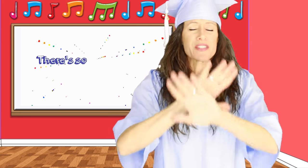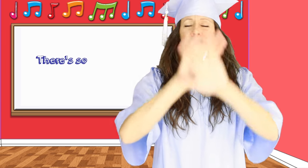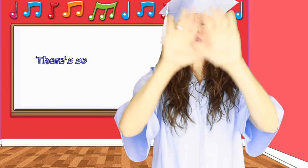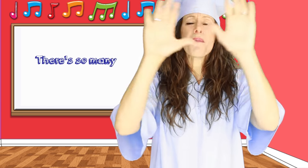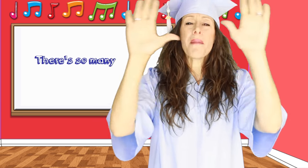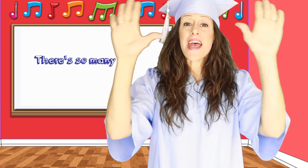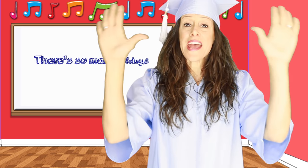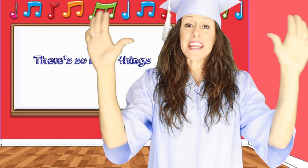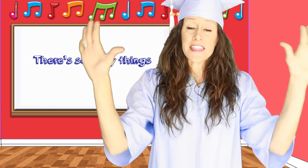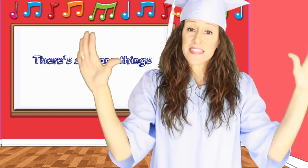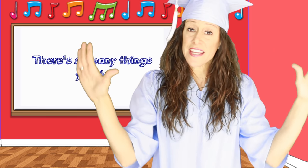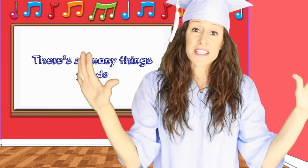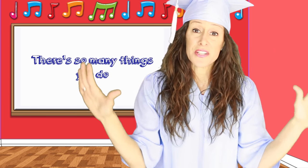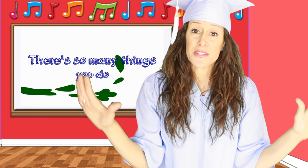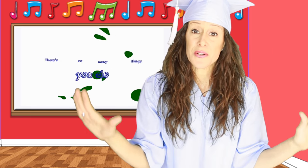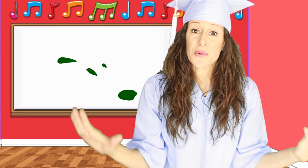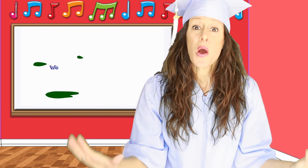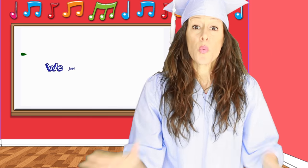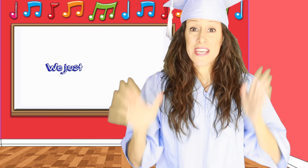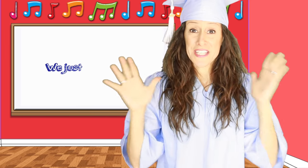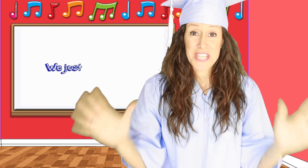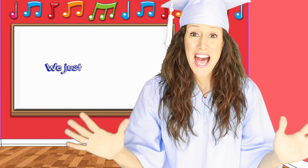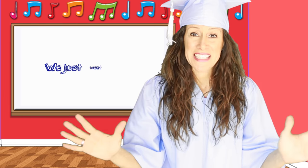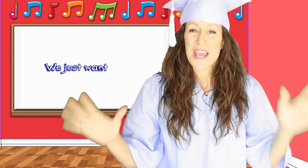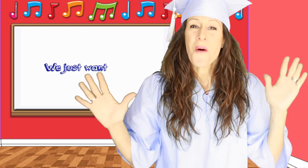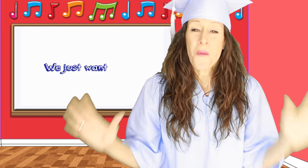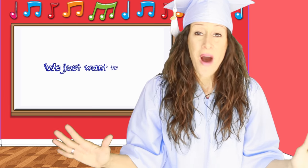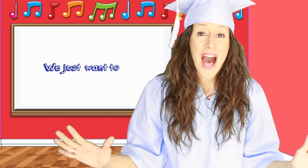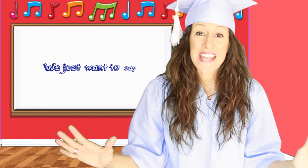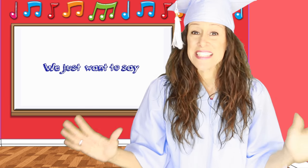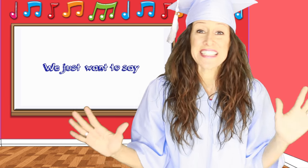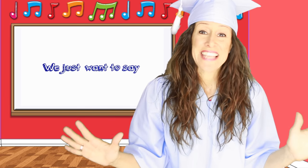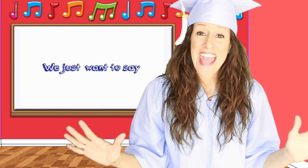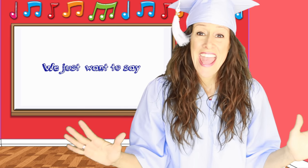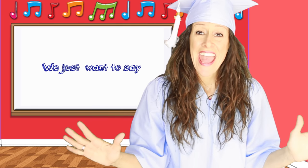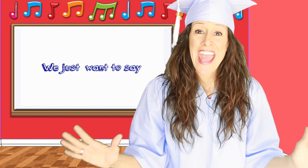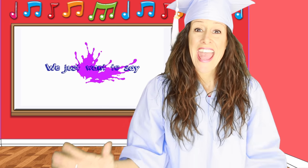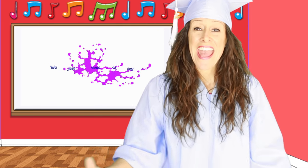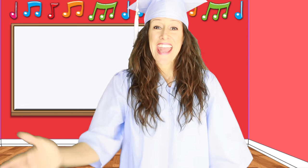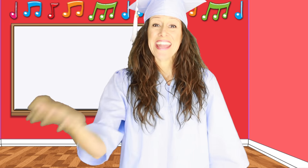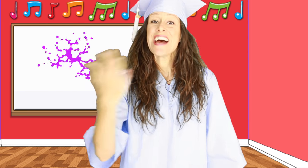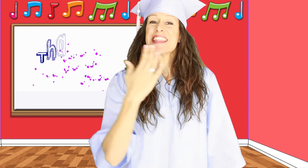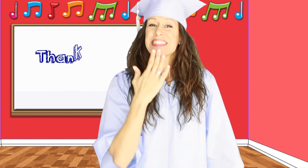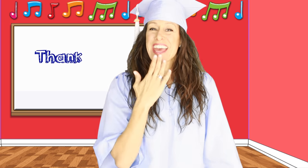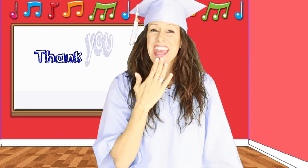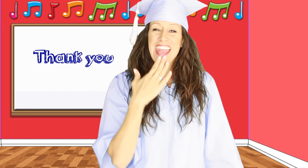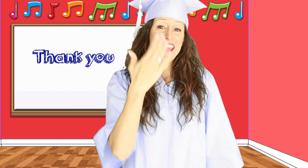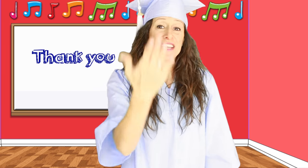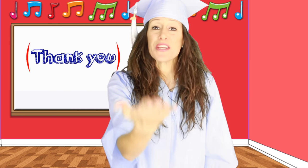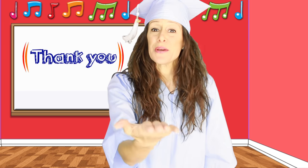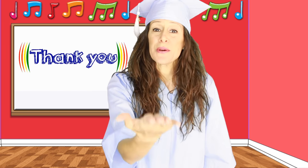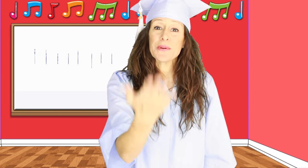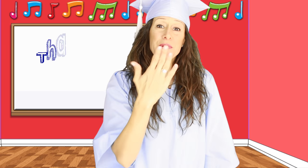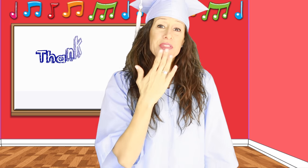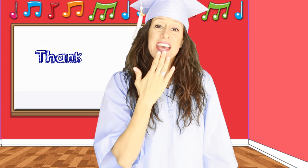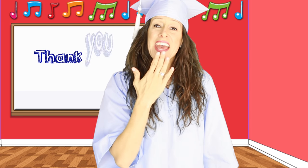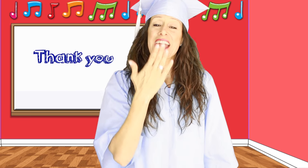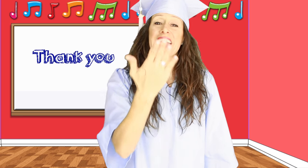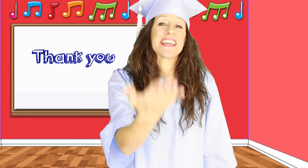so many things you do, we just wanna say thank you, thank